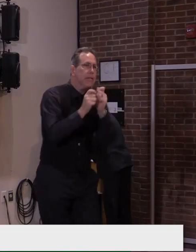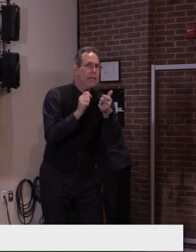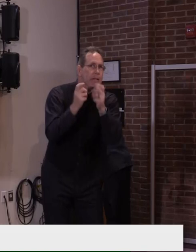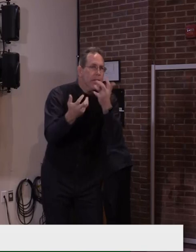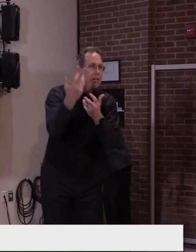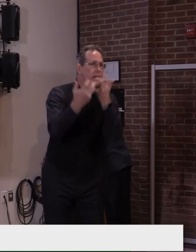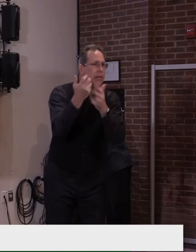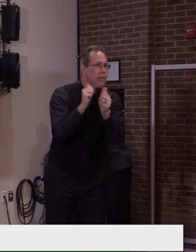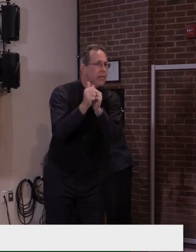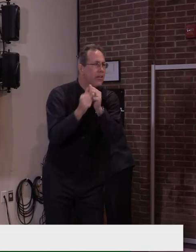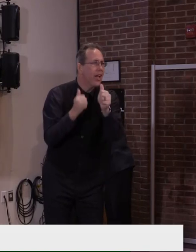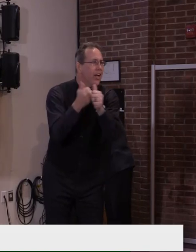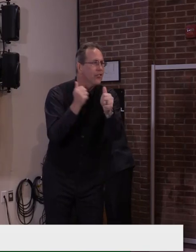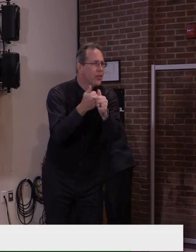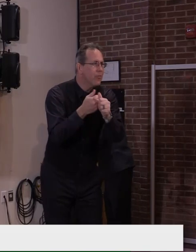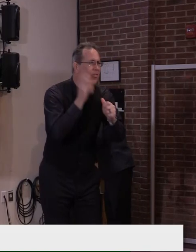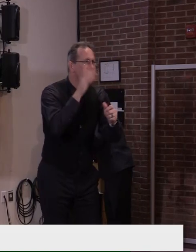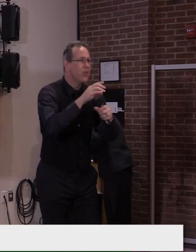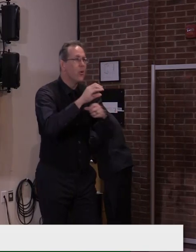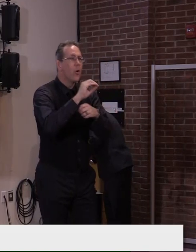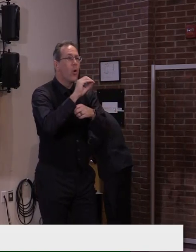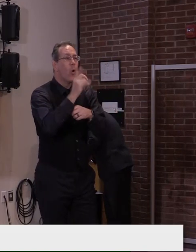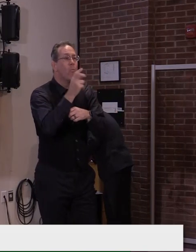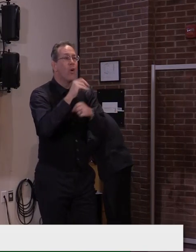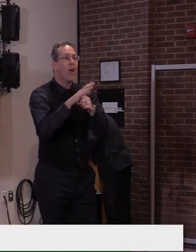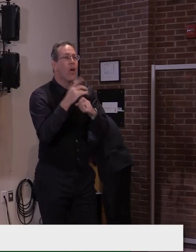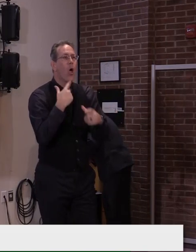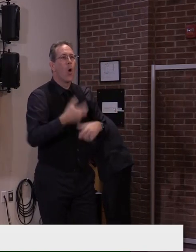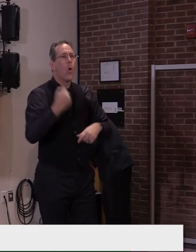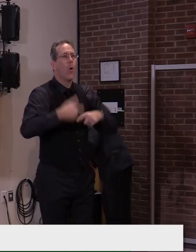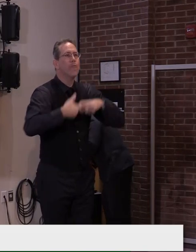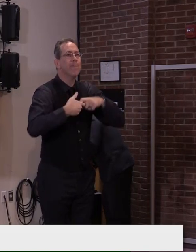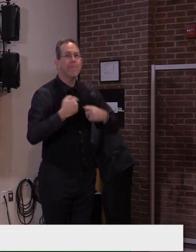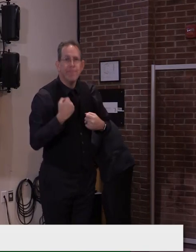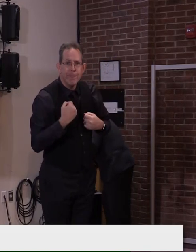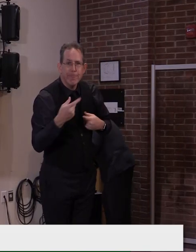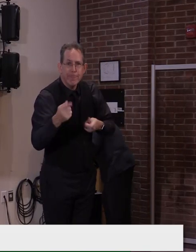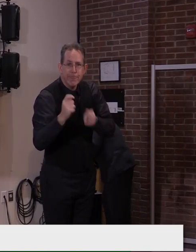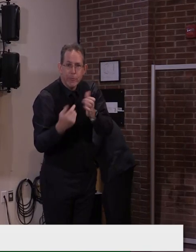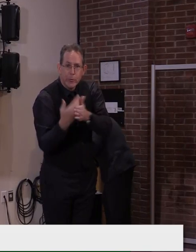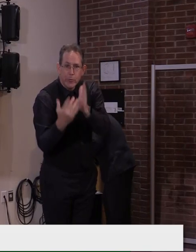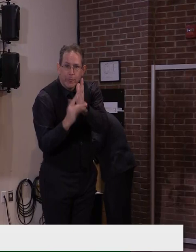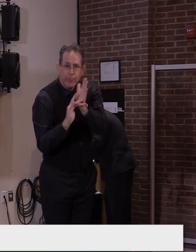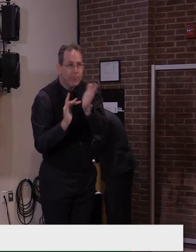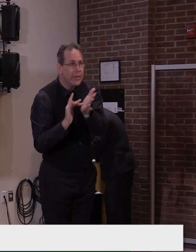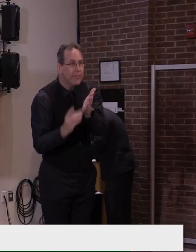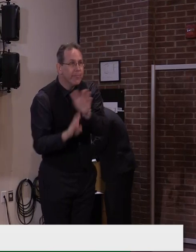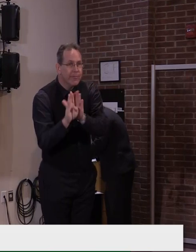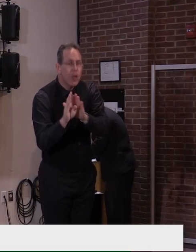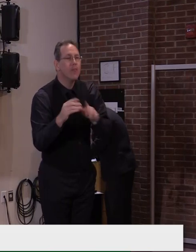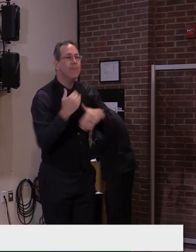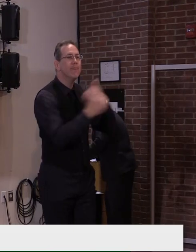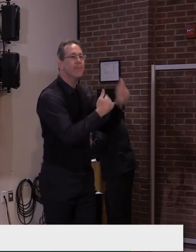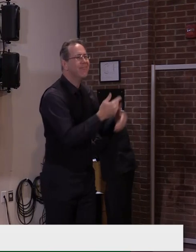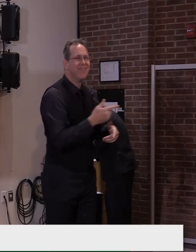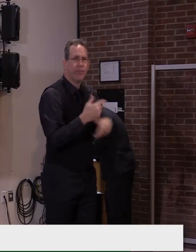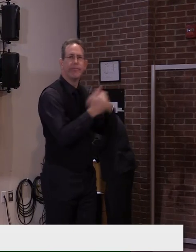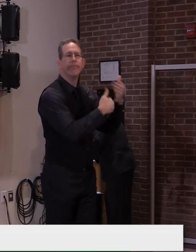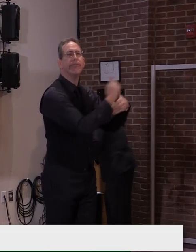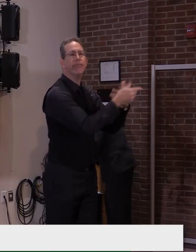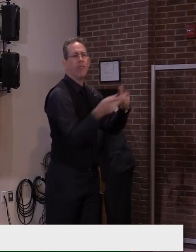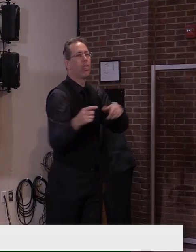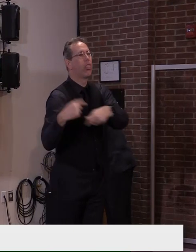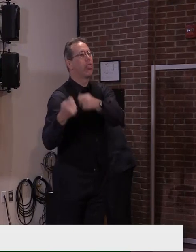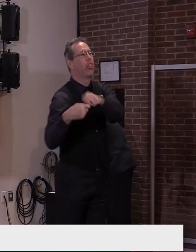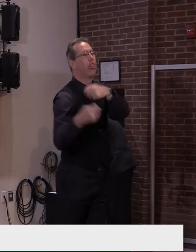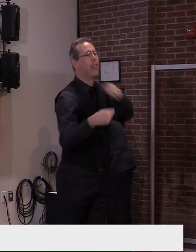disconnectedness occurs. Paxlovid, though, you know, should be, many of us are hoping it will be somewhat of a game changer because